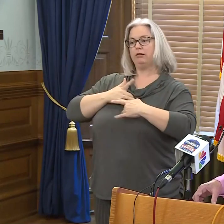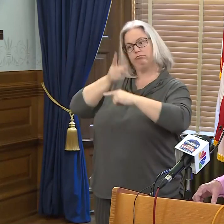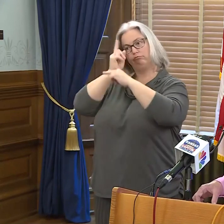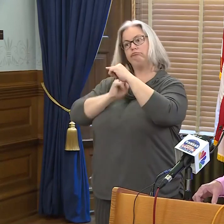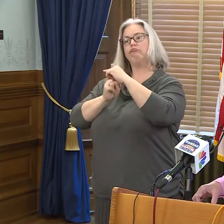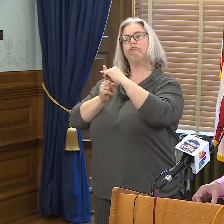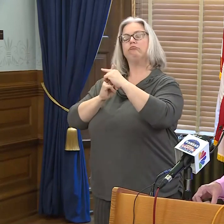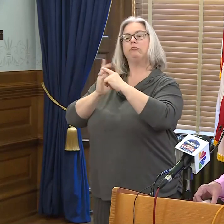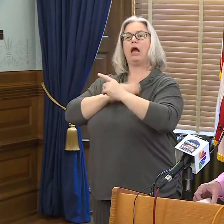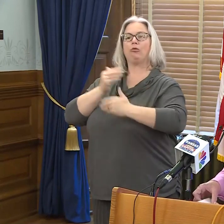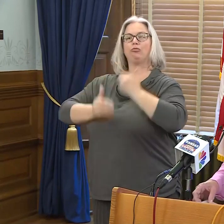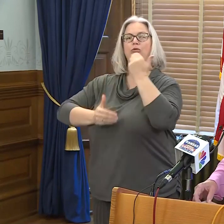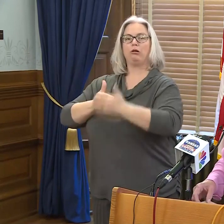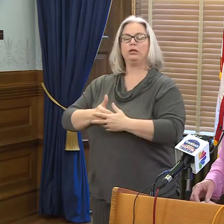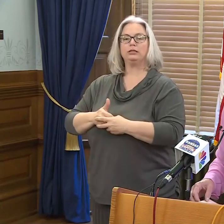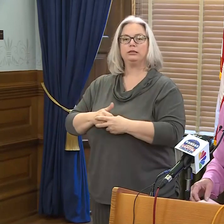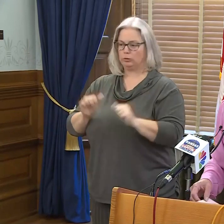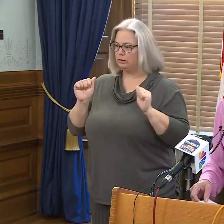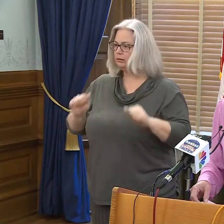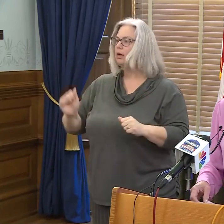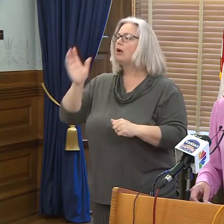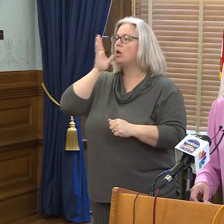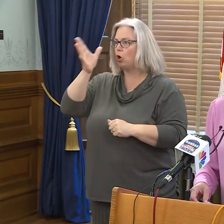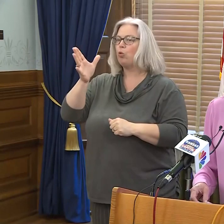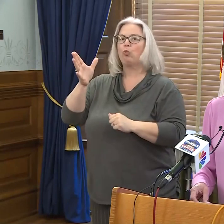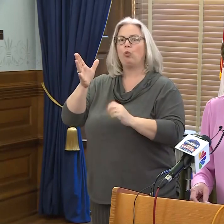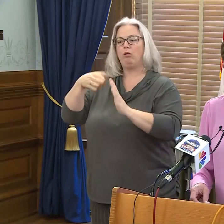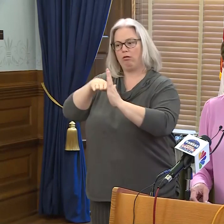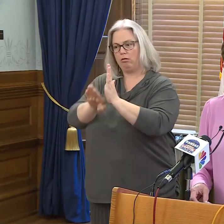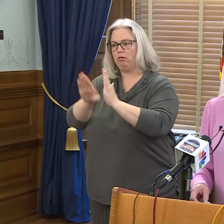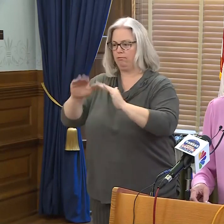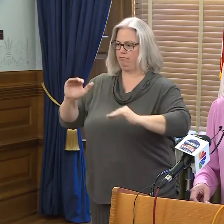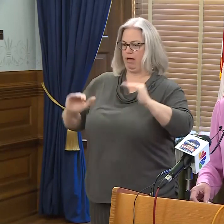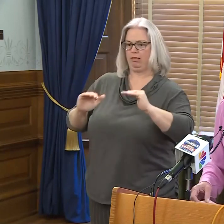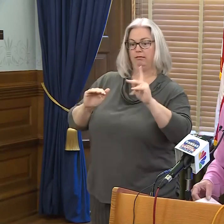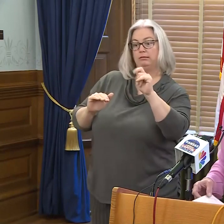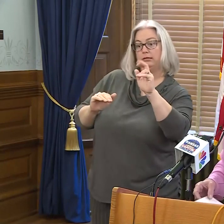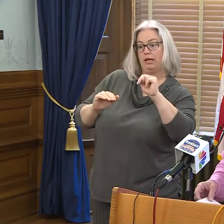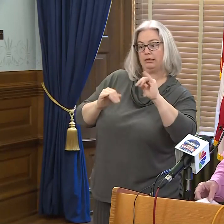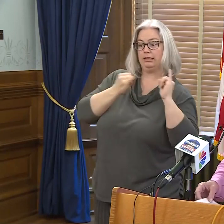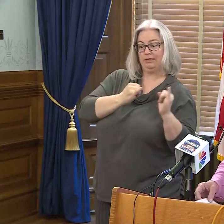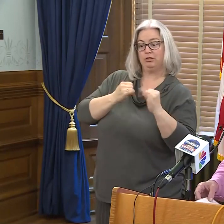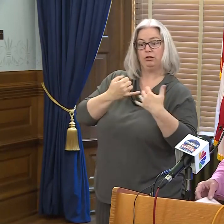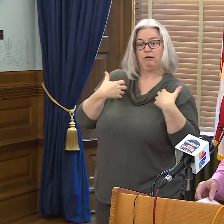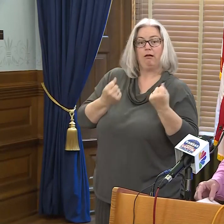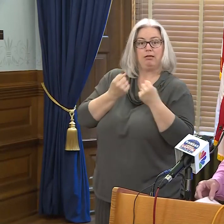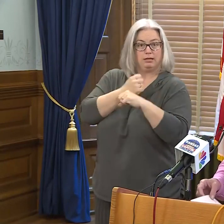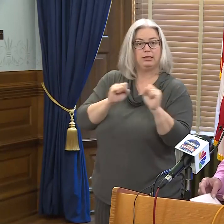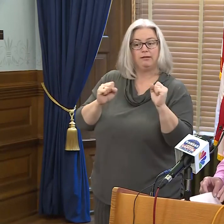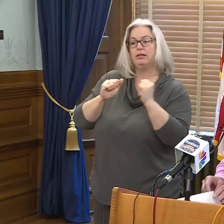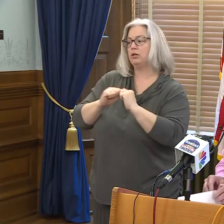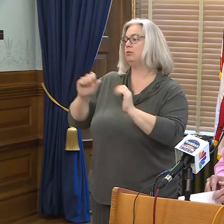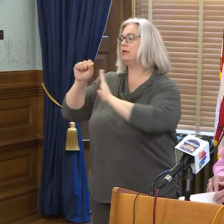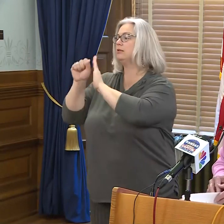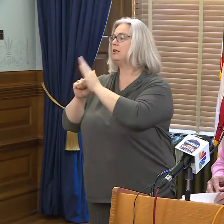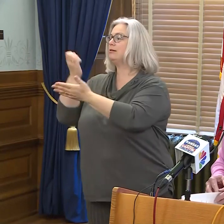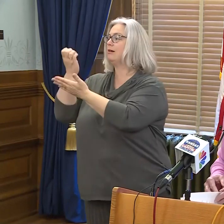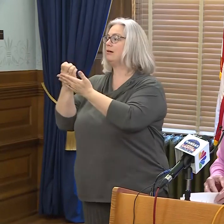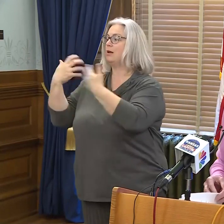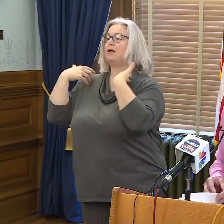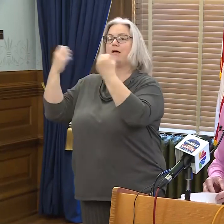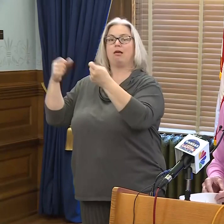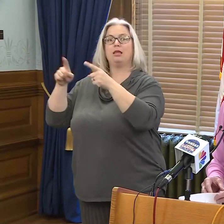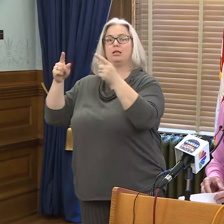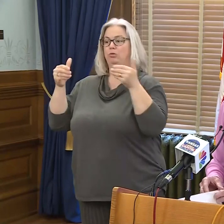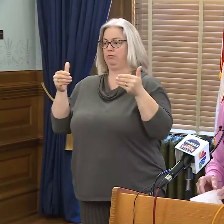by our progress. We can and will balance Kansas's individual health and safety with the state's economic health as